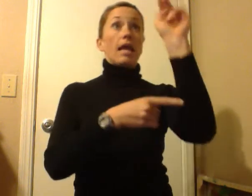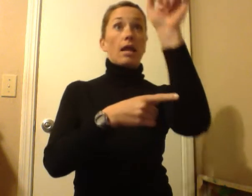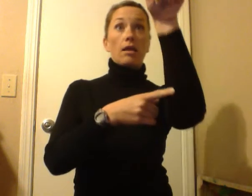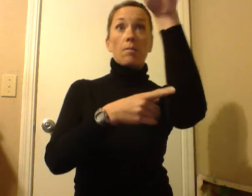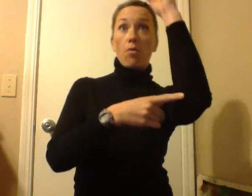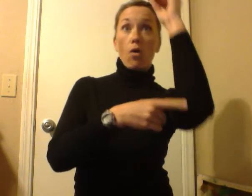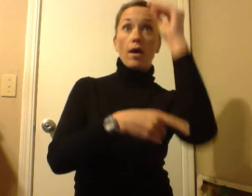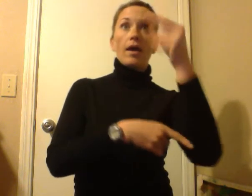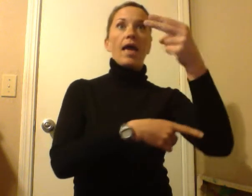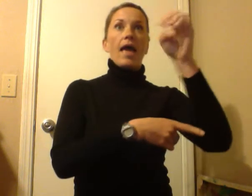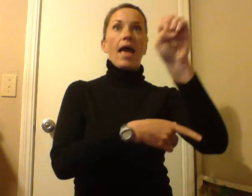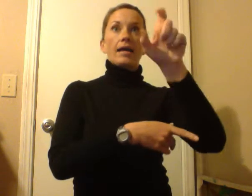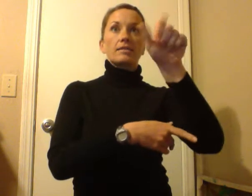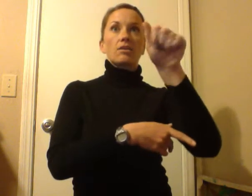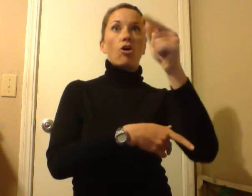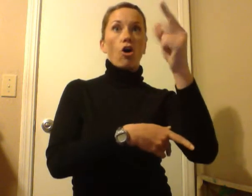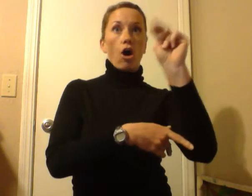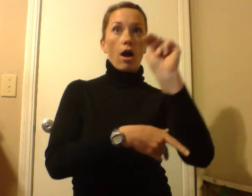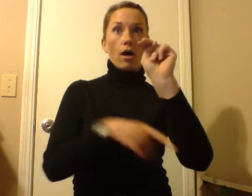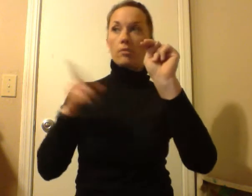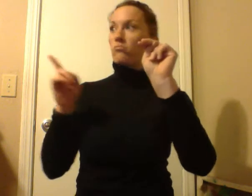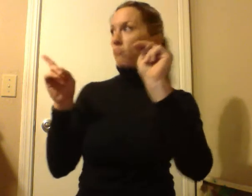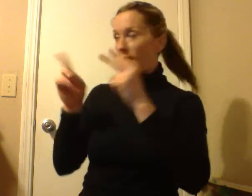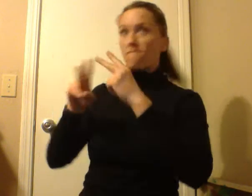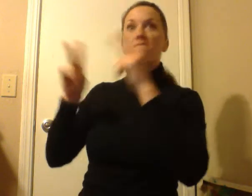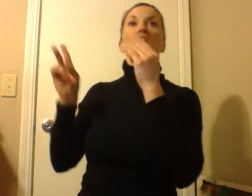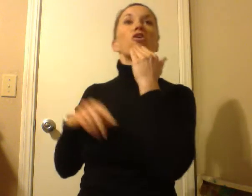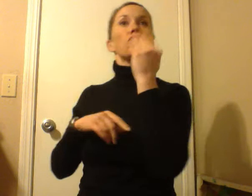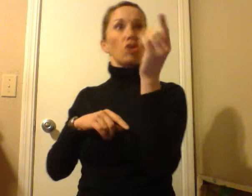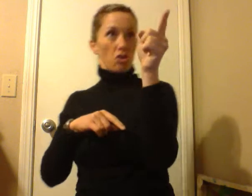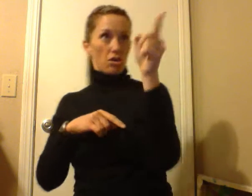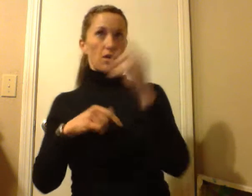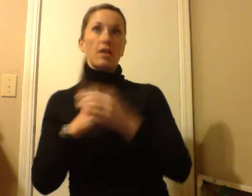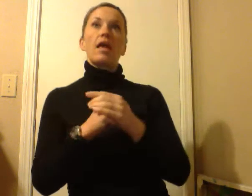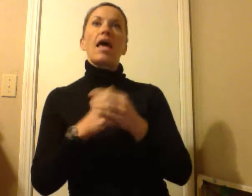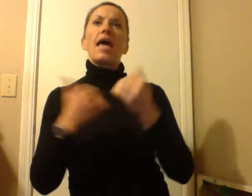hexagon. Good. Very good. It's the yellow hexagon. It has how many sides, Danny?